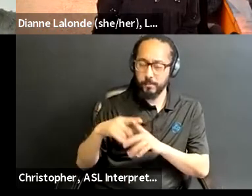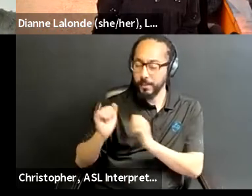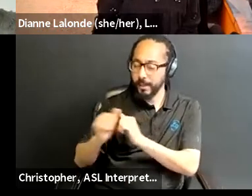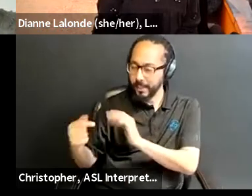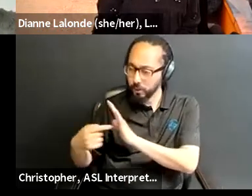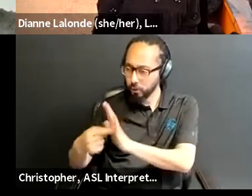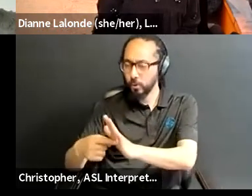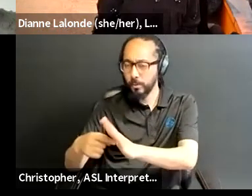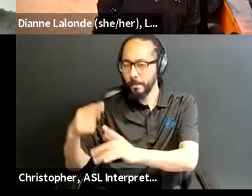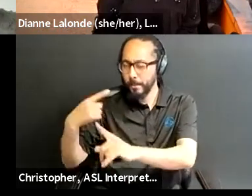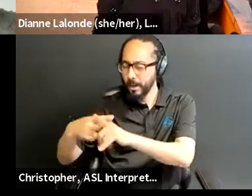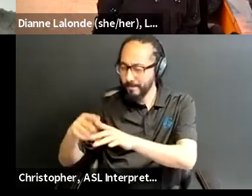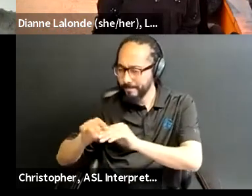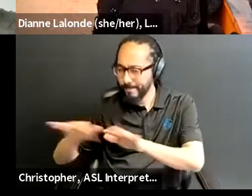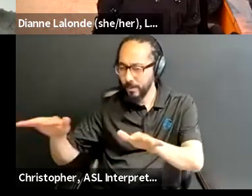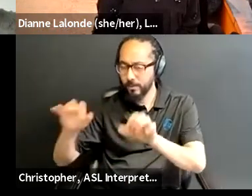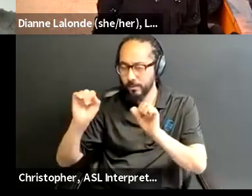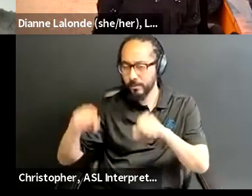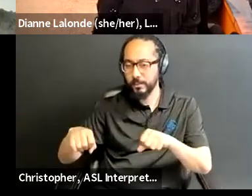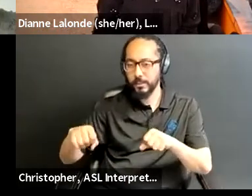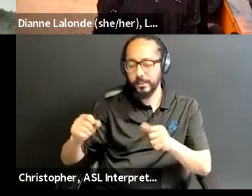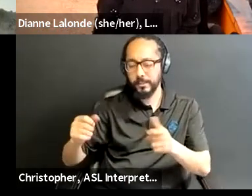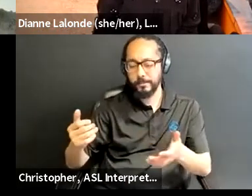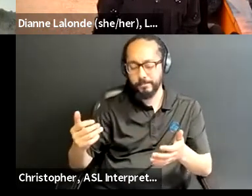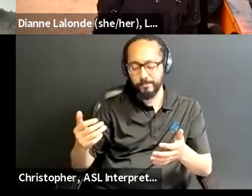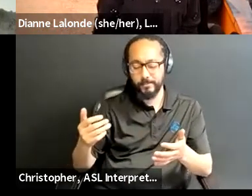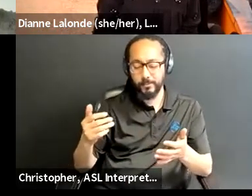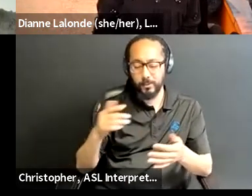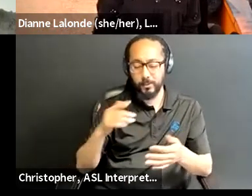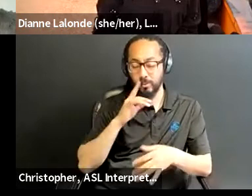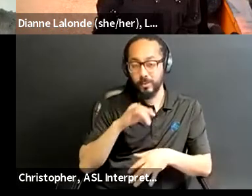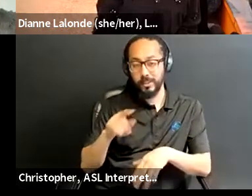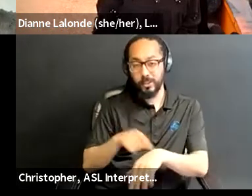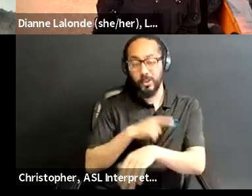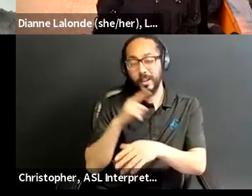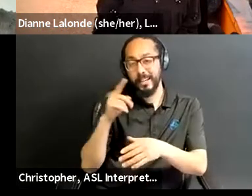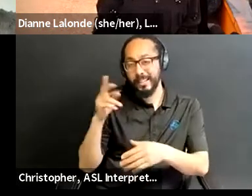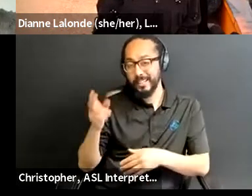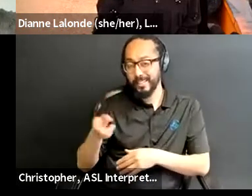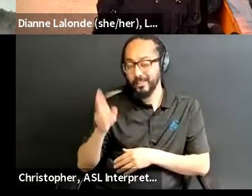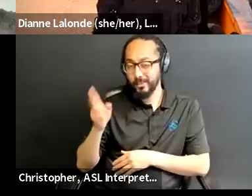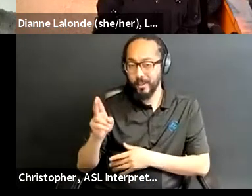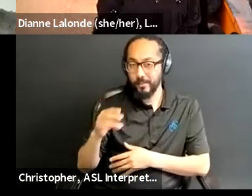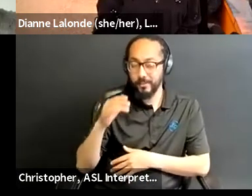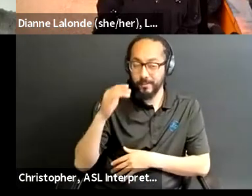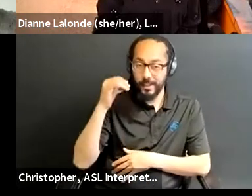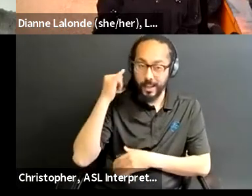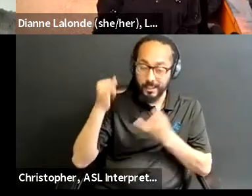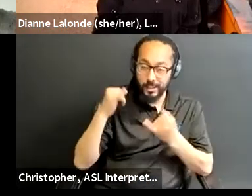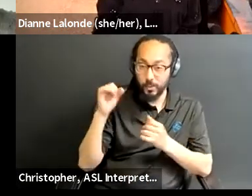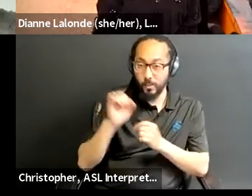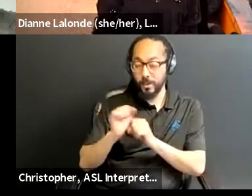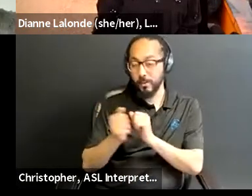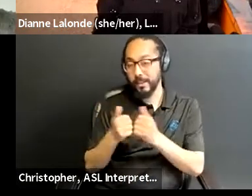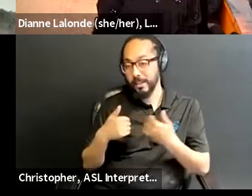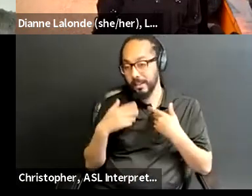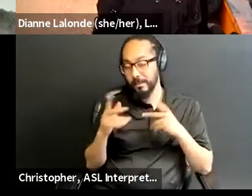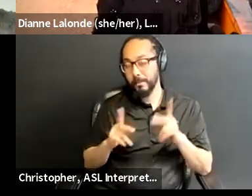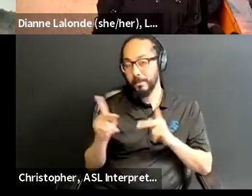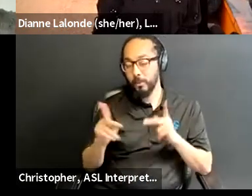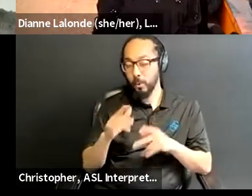balancing act. And it's really, you know, there was a long history of this idea, well, especially working with young people who've